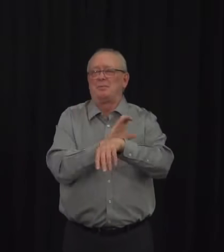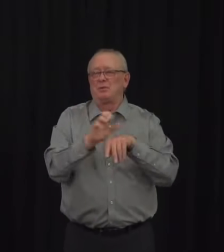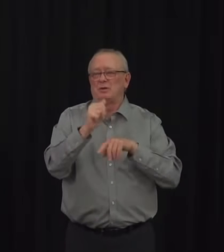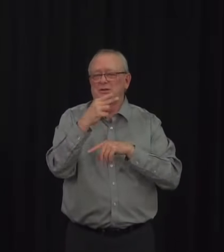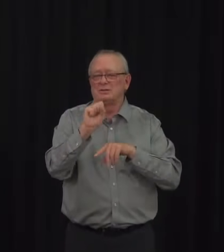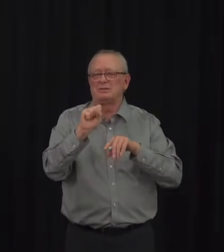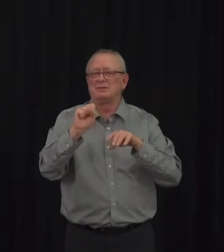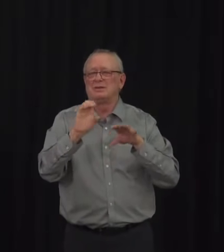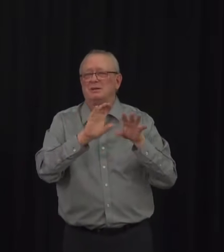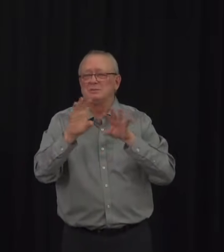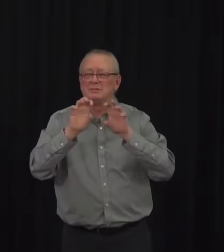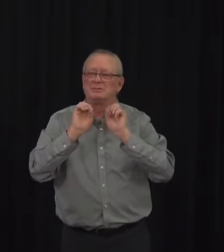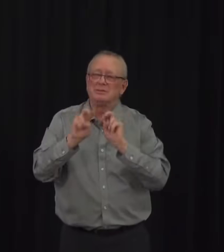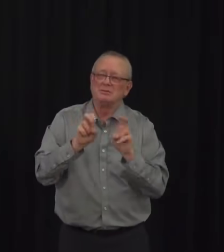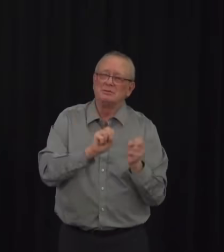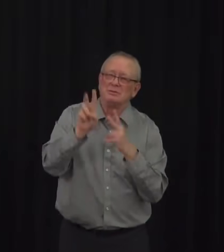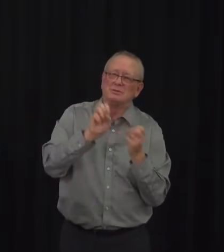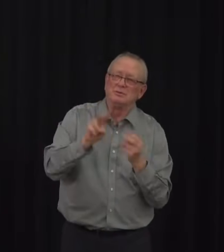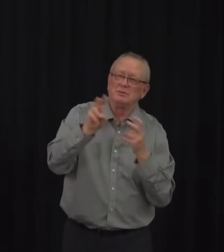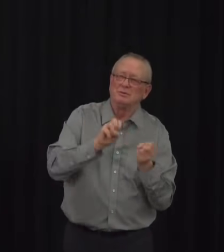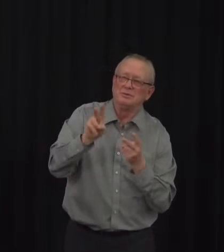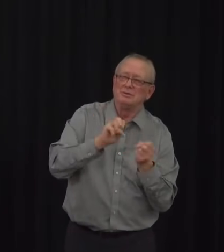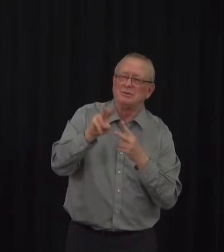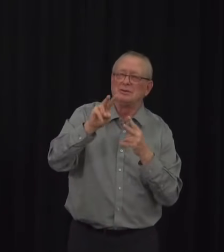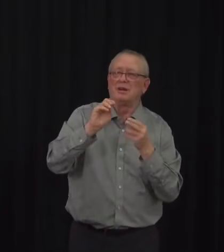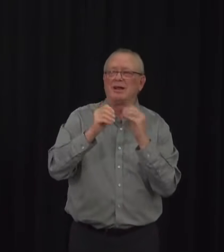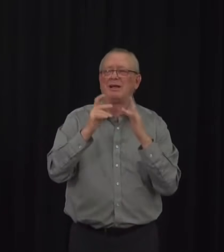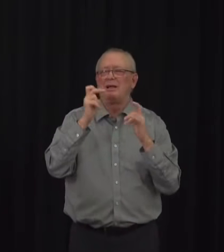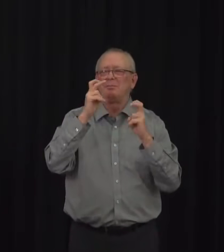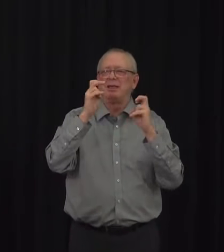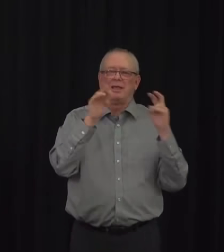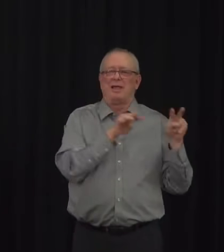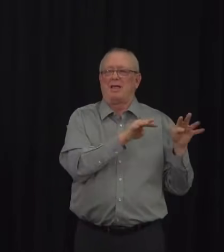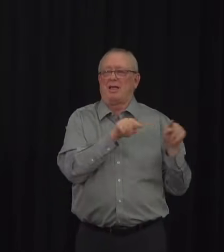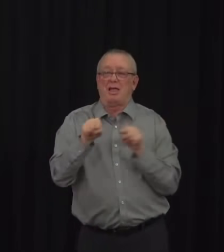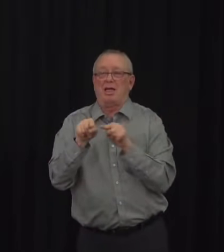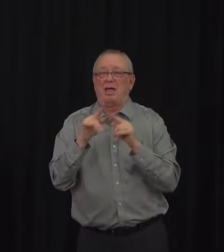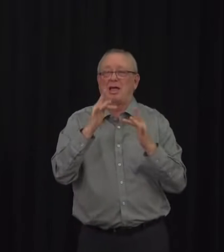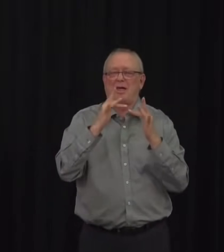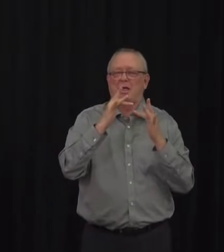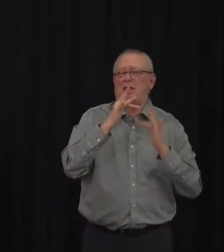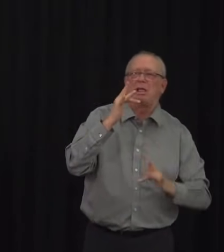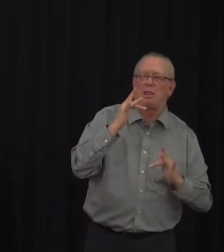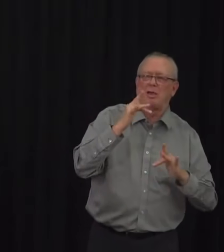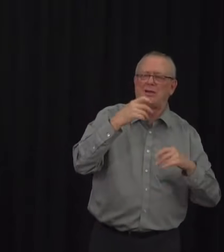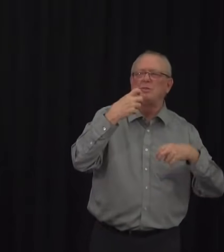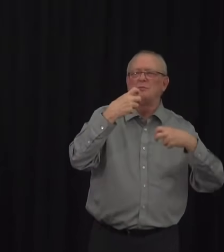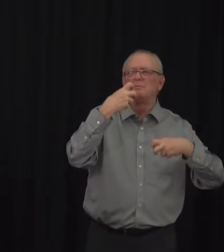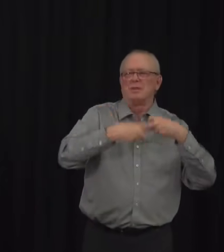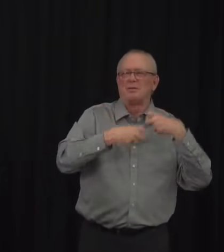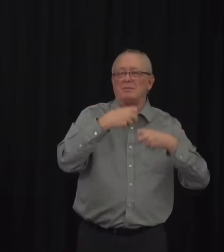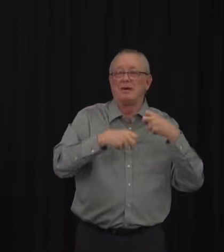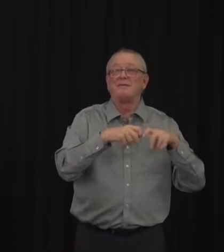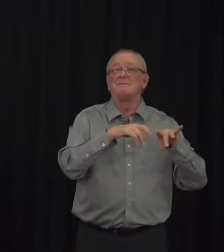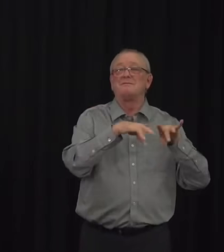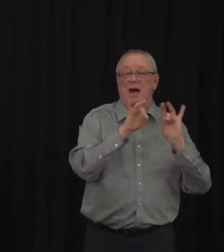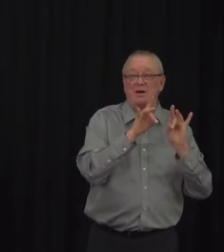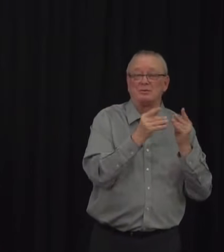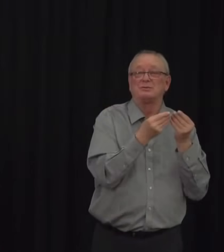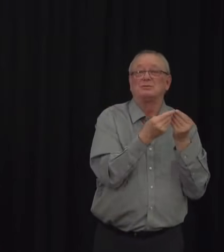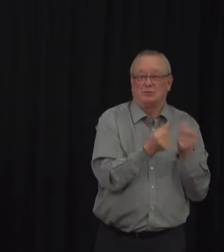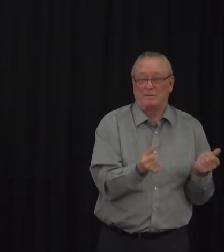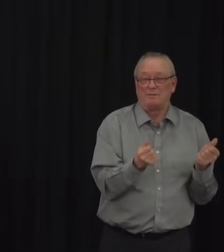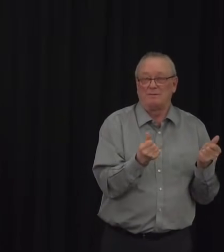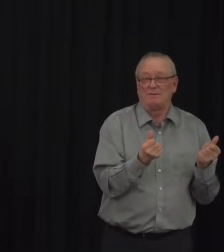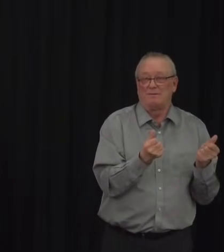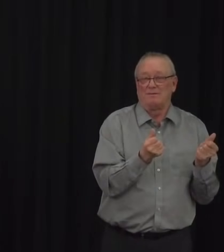to do all of our analytics. And so we first needed to identify the source of the issues. We needed to fix those issues. And then we needed